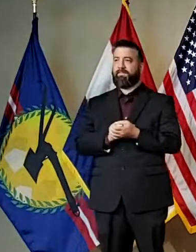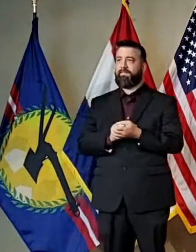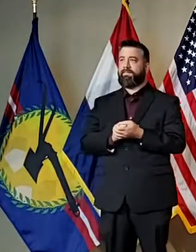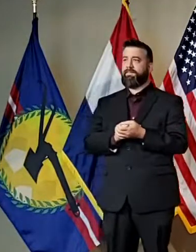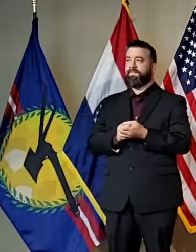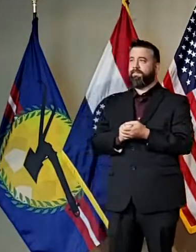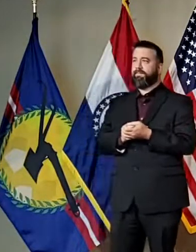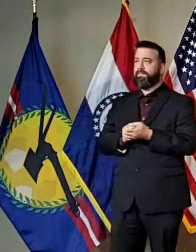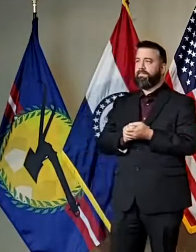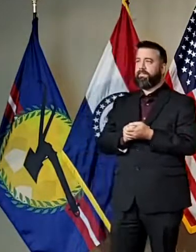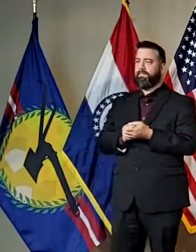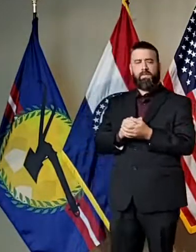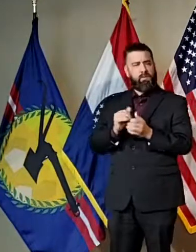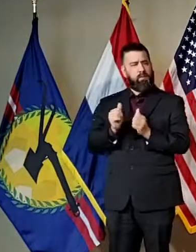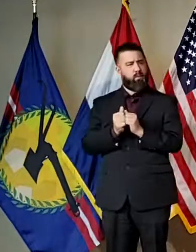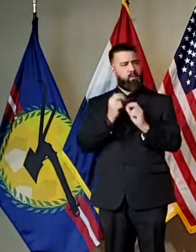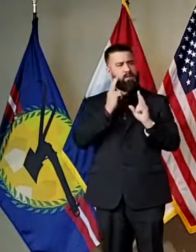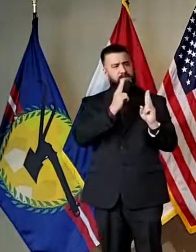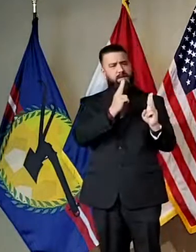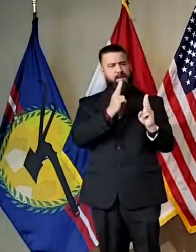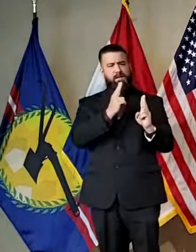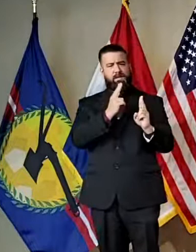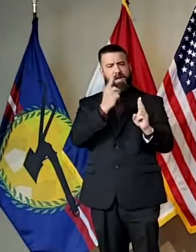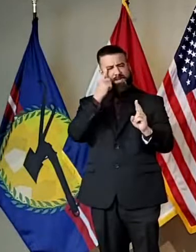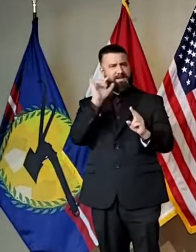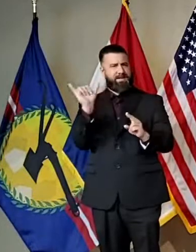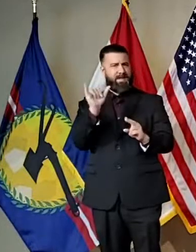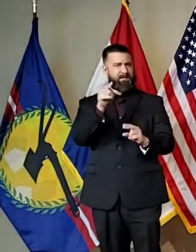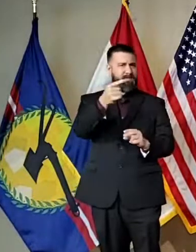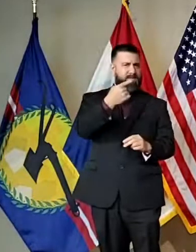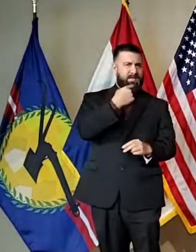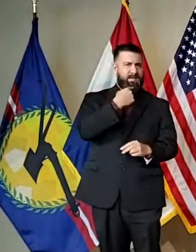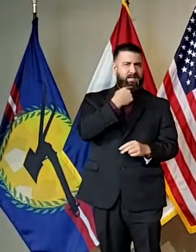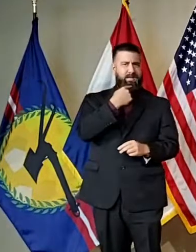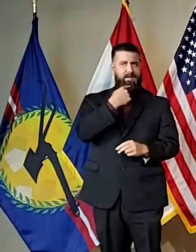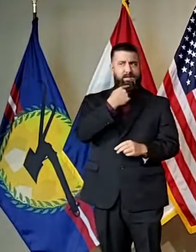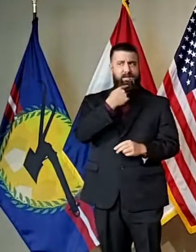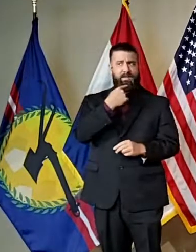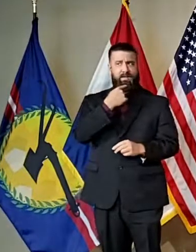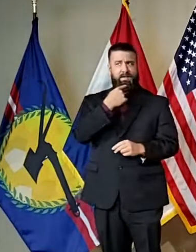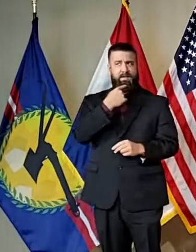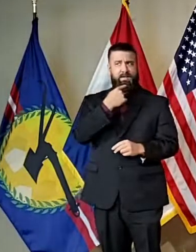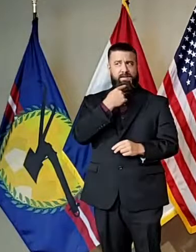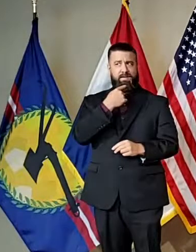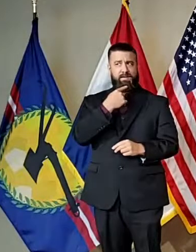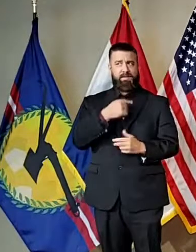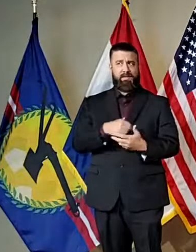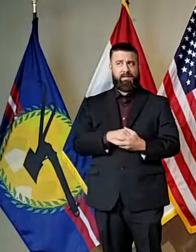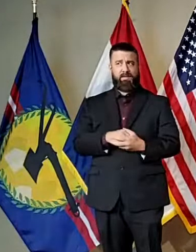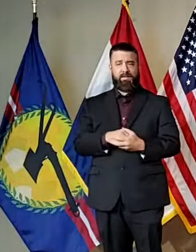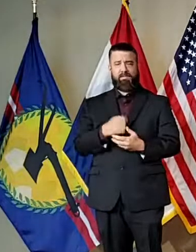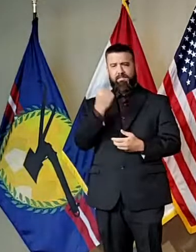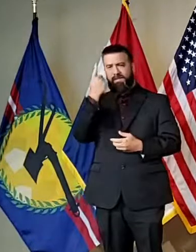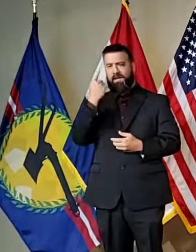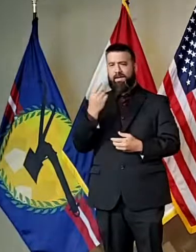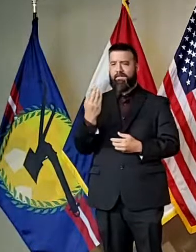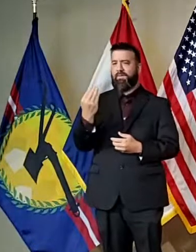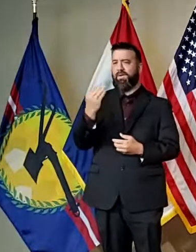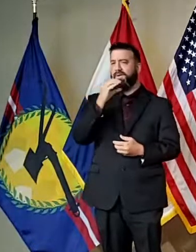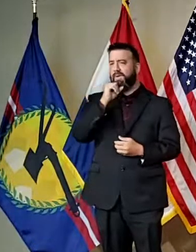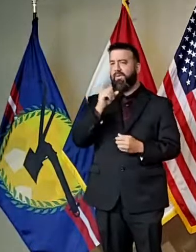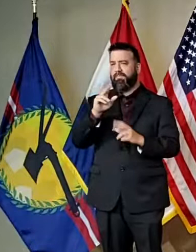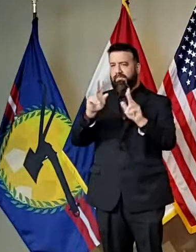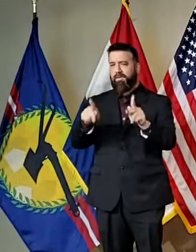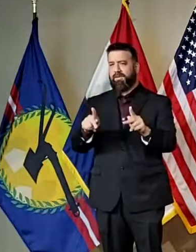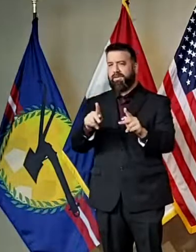I'm saying is, as someone who's coached football, a 14-year-old tackling somebody is going to be different than a 15-year-old tackling somebody.